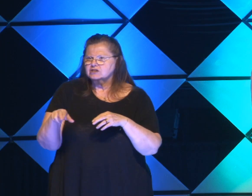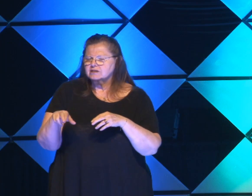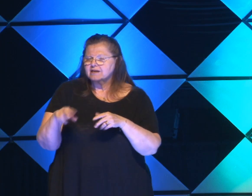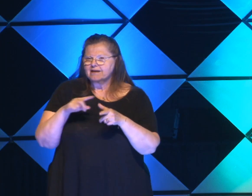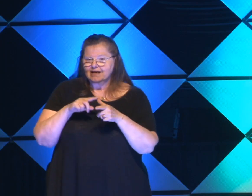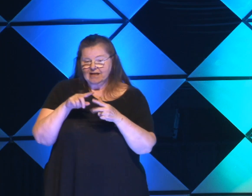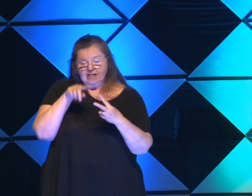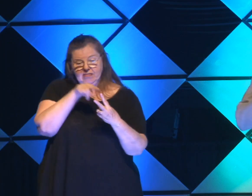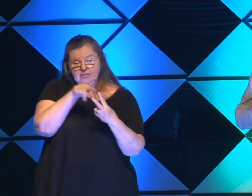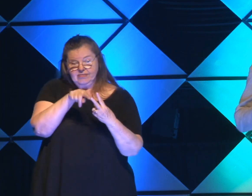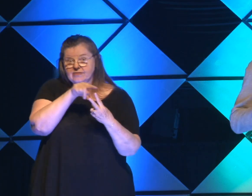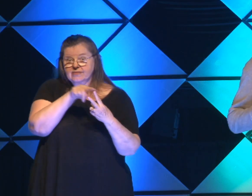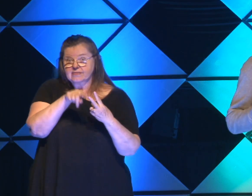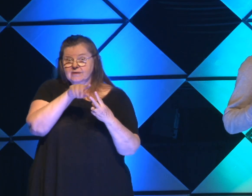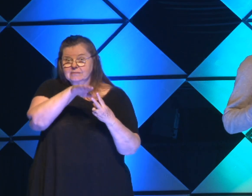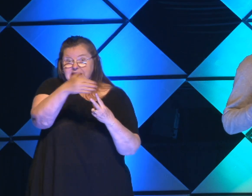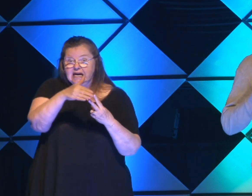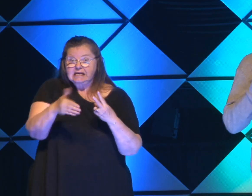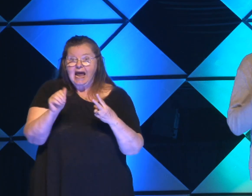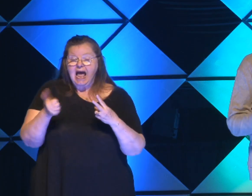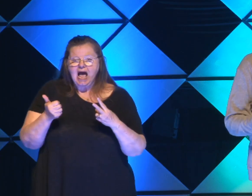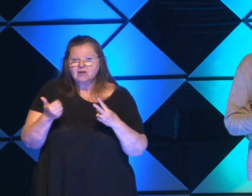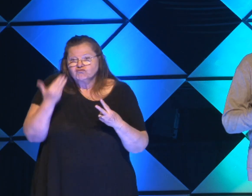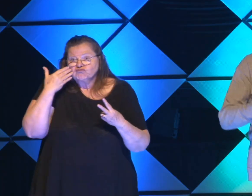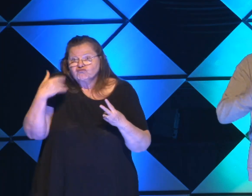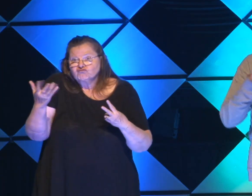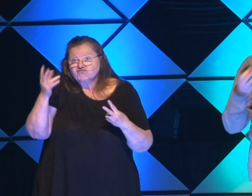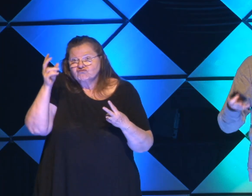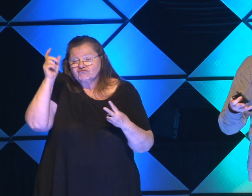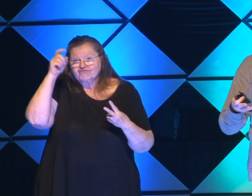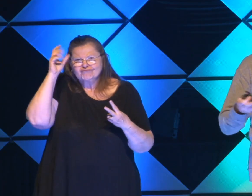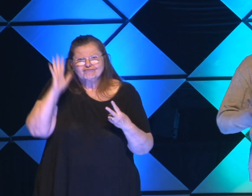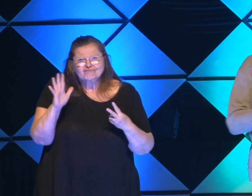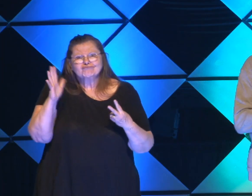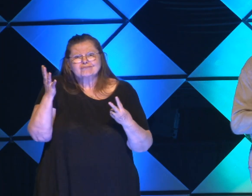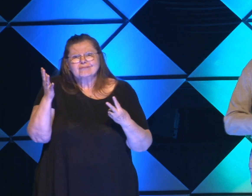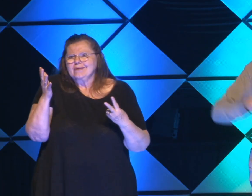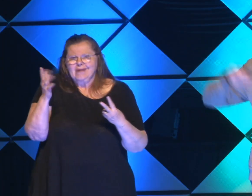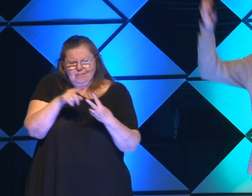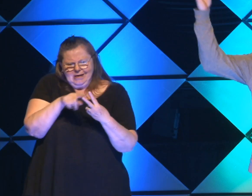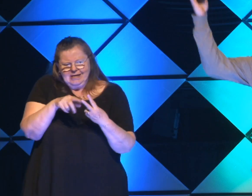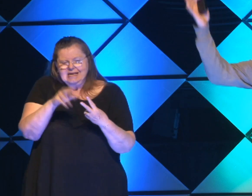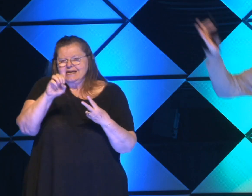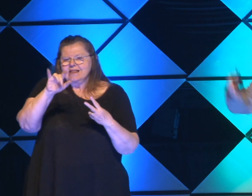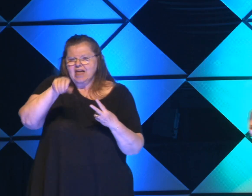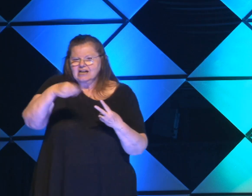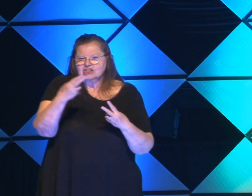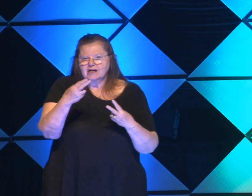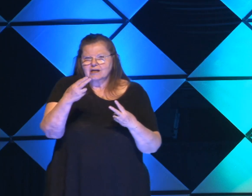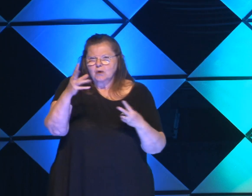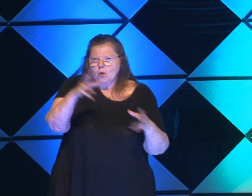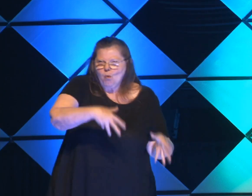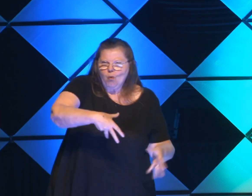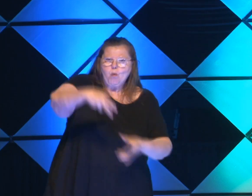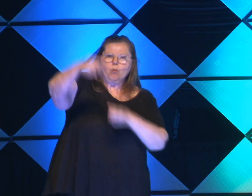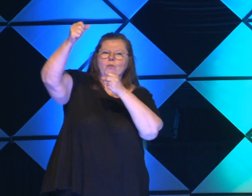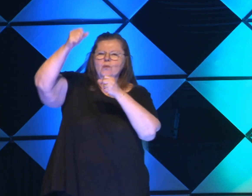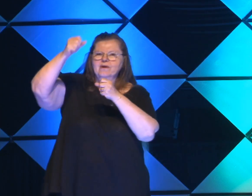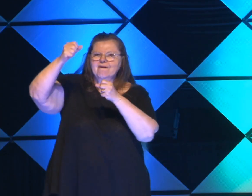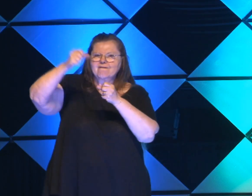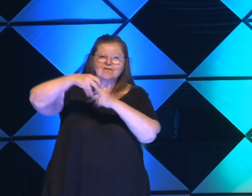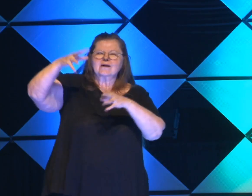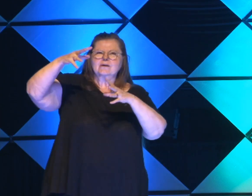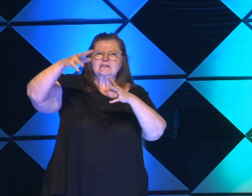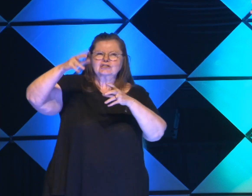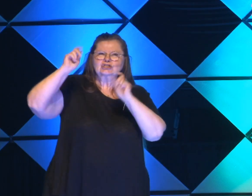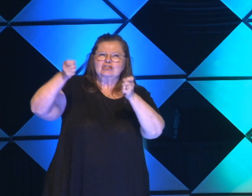death is a mystery. So Elijah, the tradition says, was taken away in a fiery chariot.